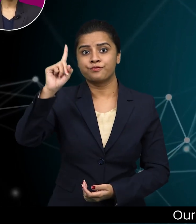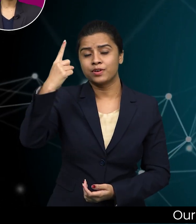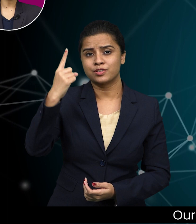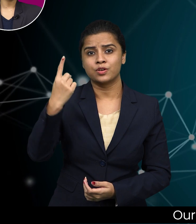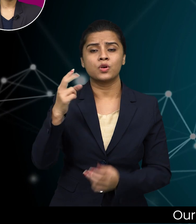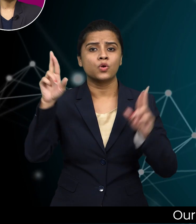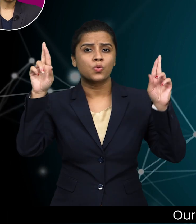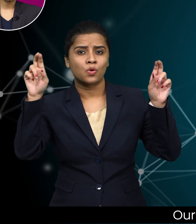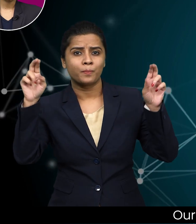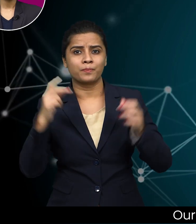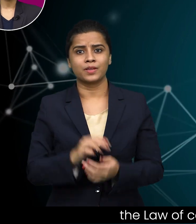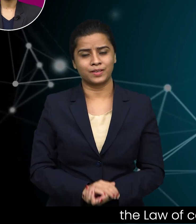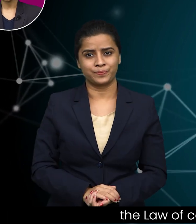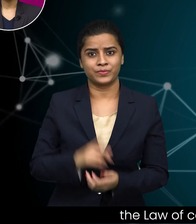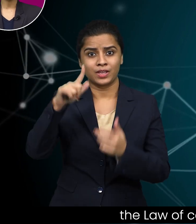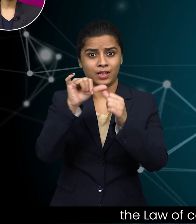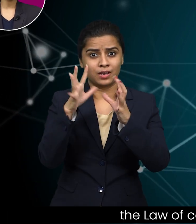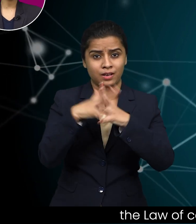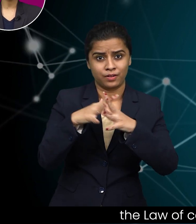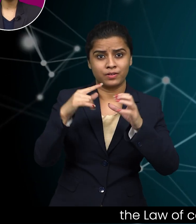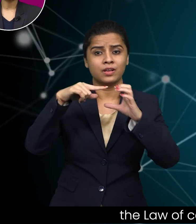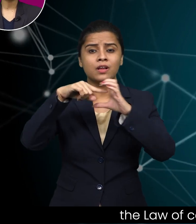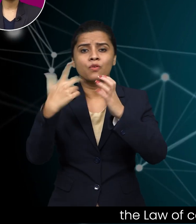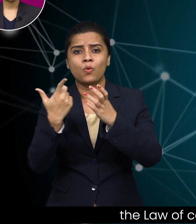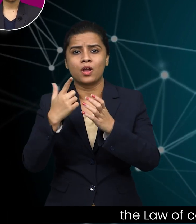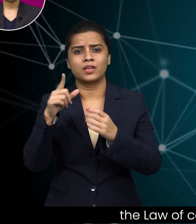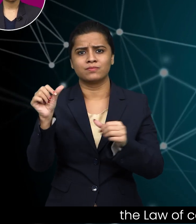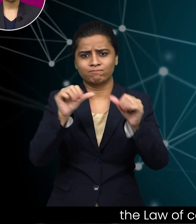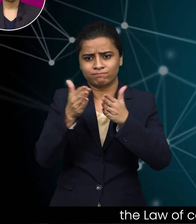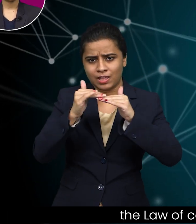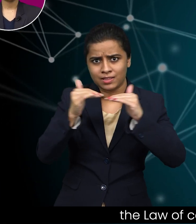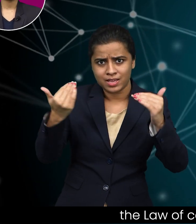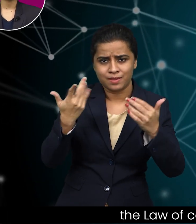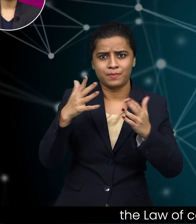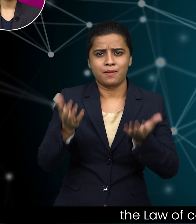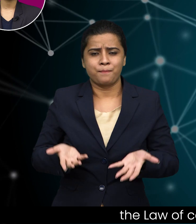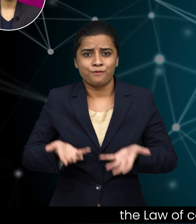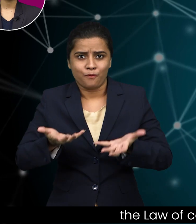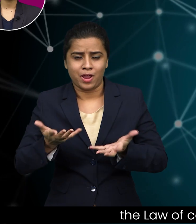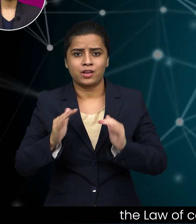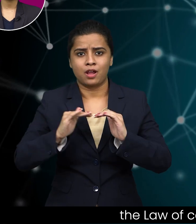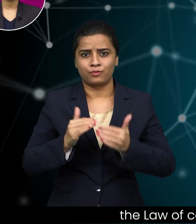Our first topic is the law of conservation of mass.